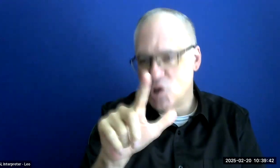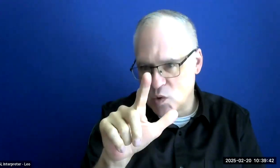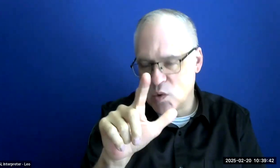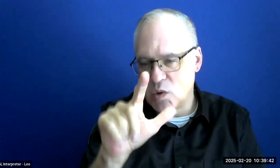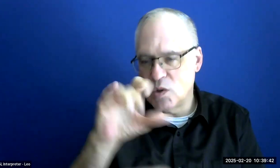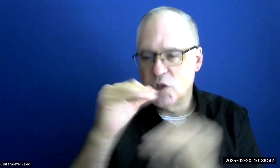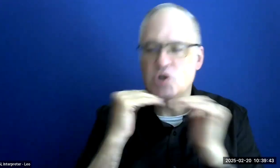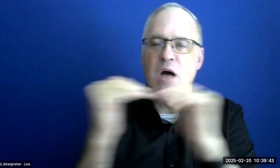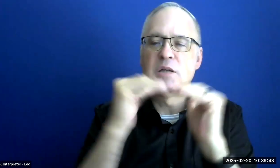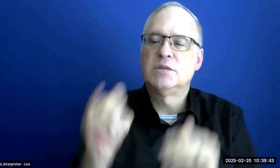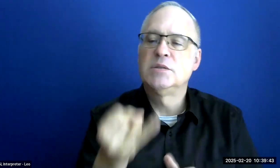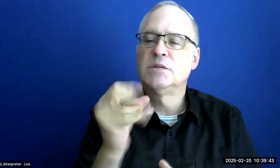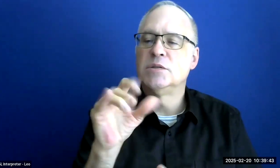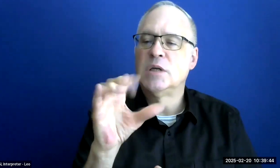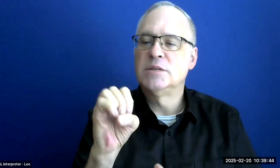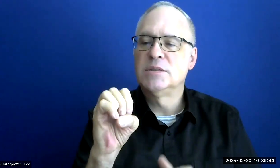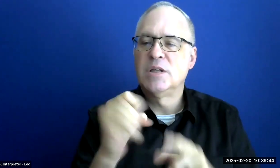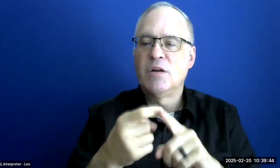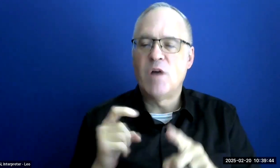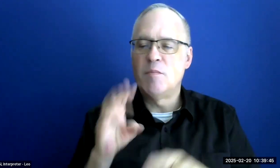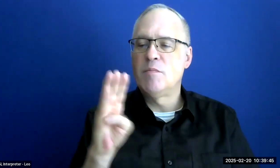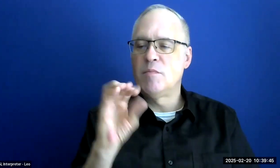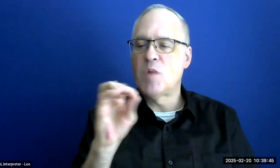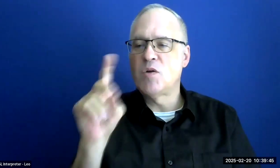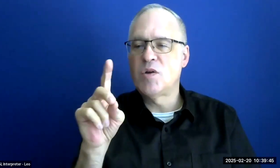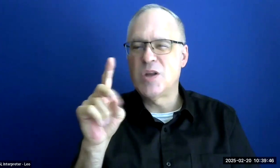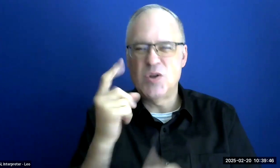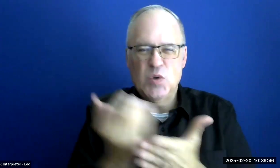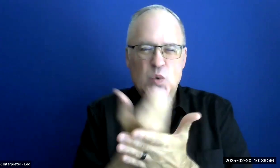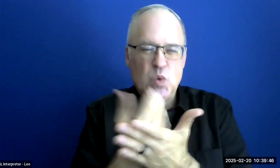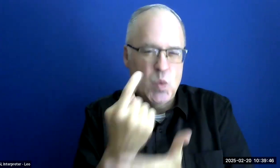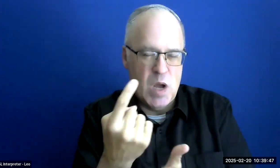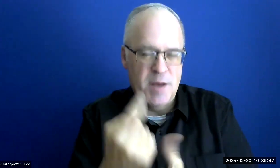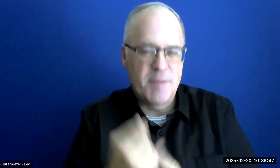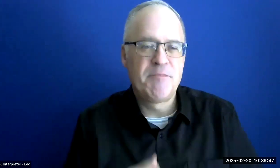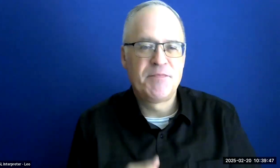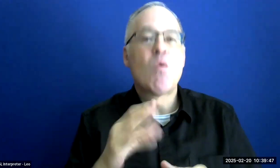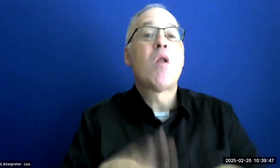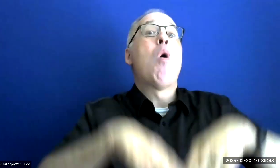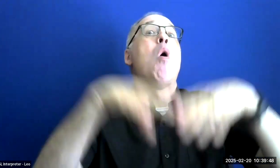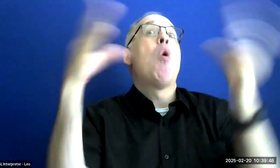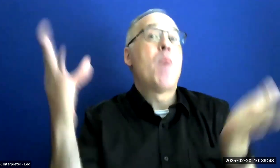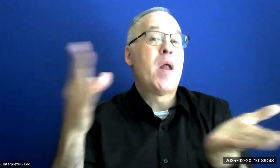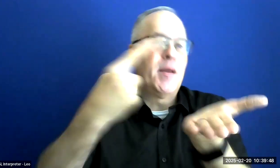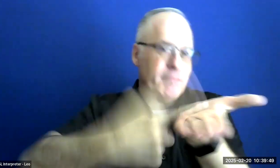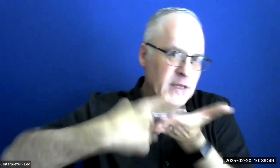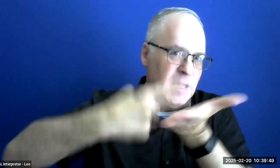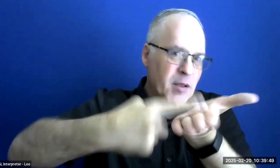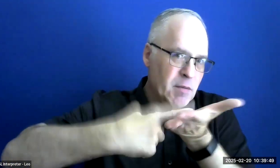of Discipline. Again, it will be open. There will be opportunity for debate. They will then